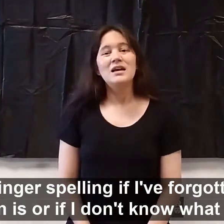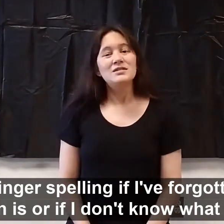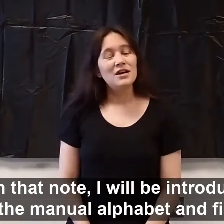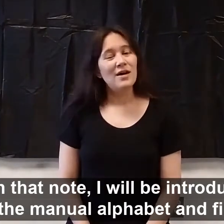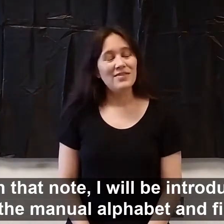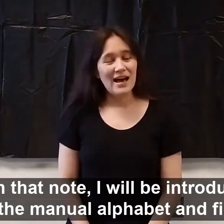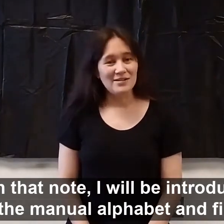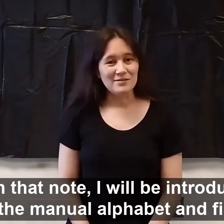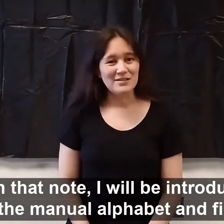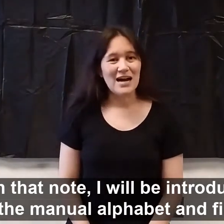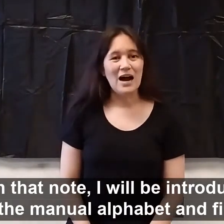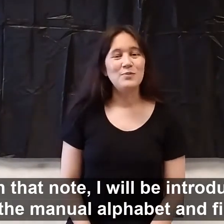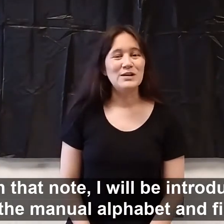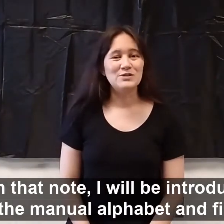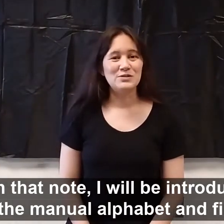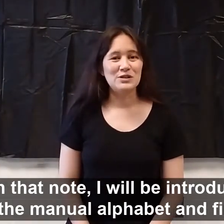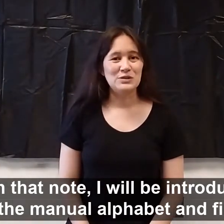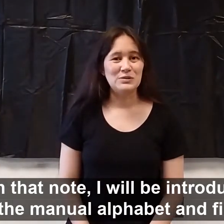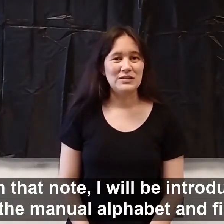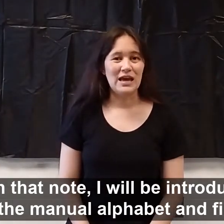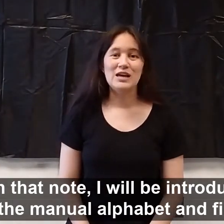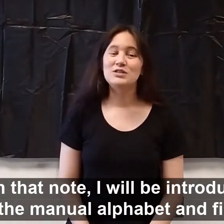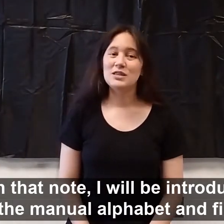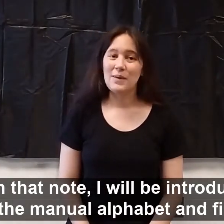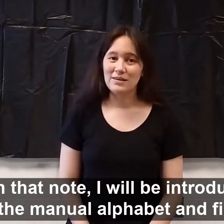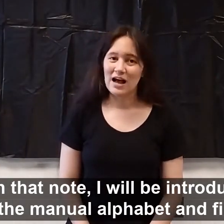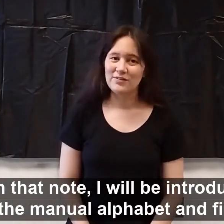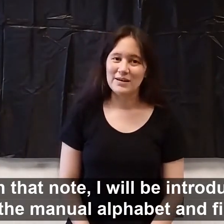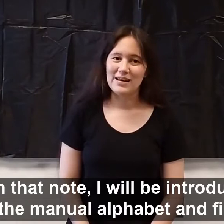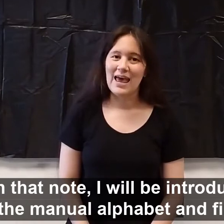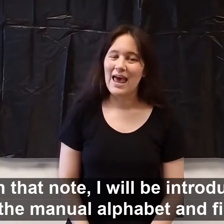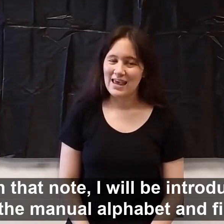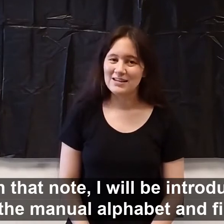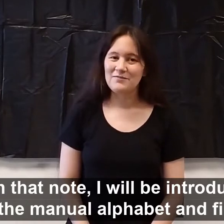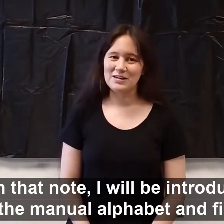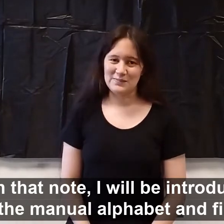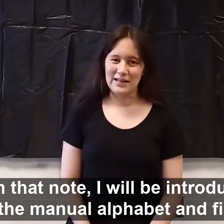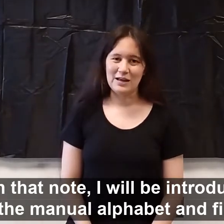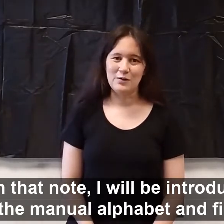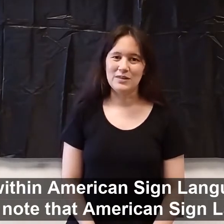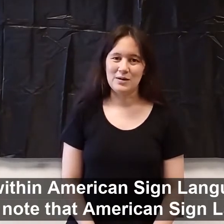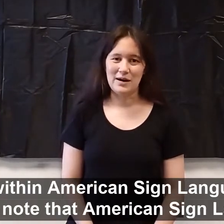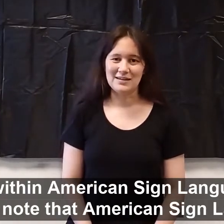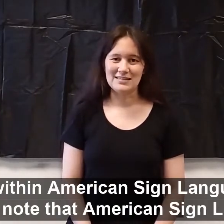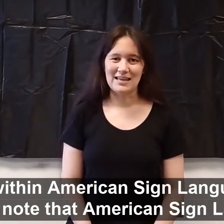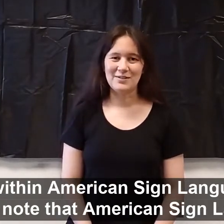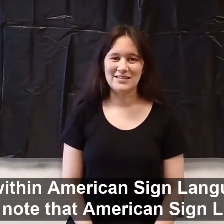So on that note, I will be introducing you today to the manual alphabet and fingerspelling within American Sign Language.